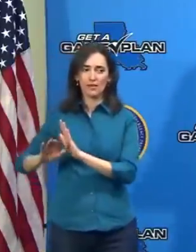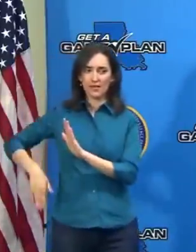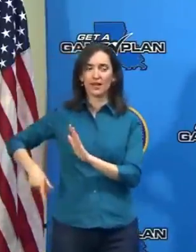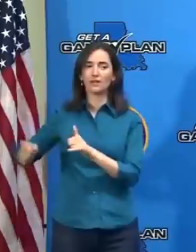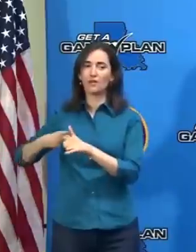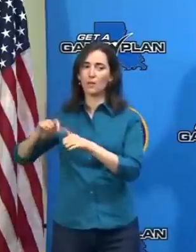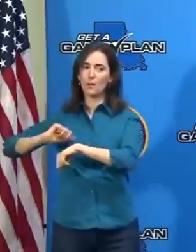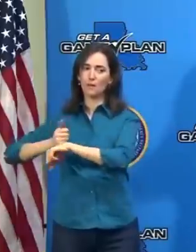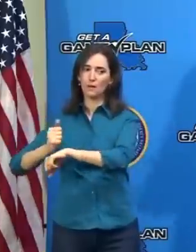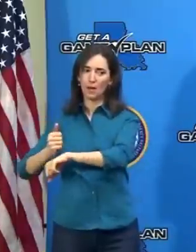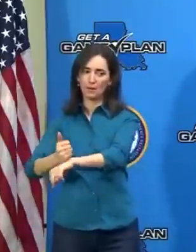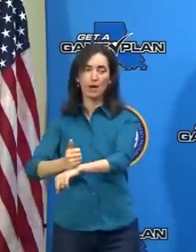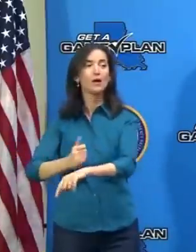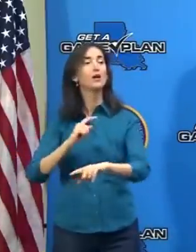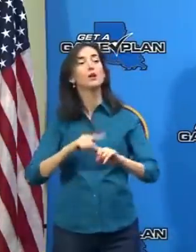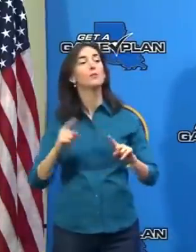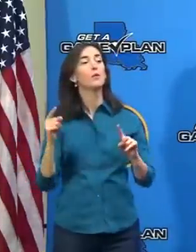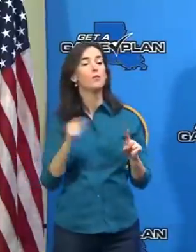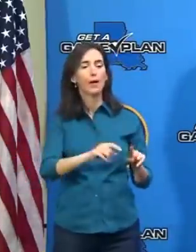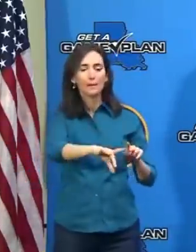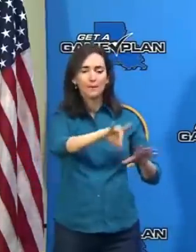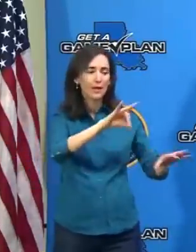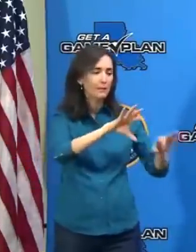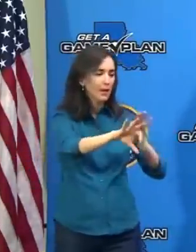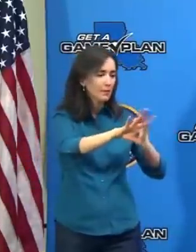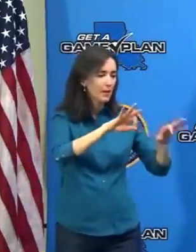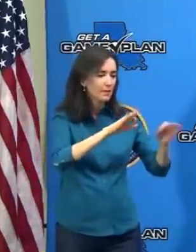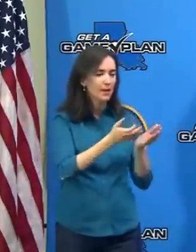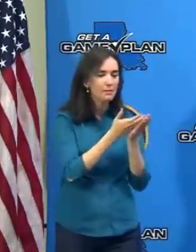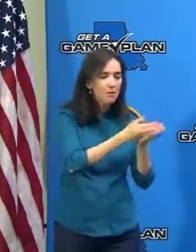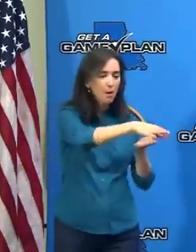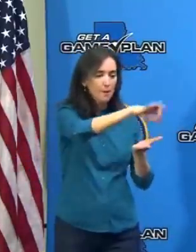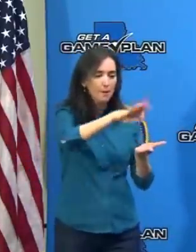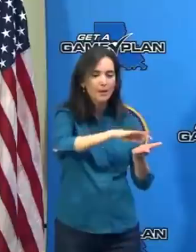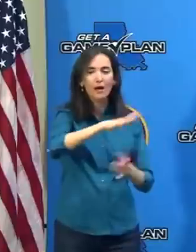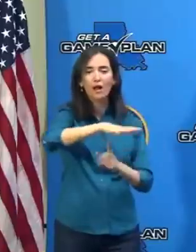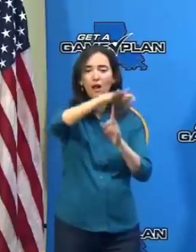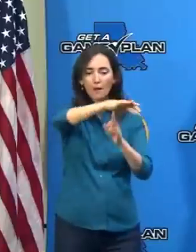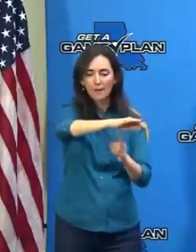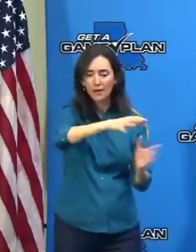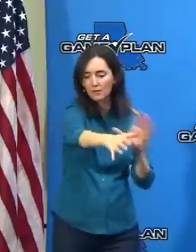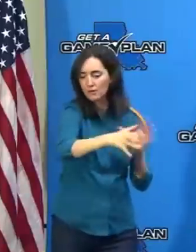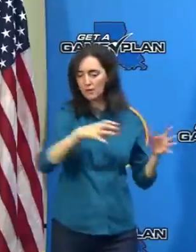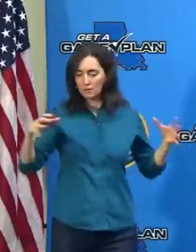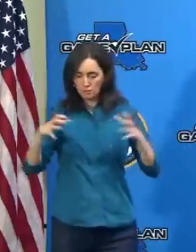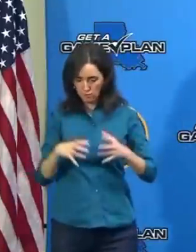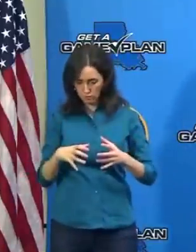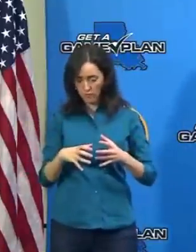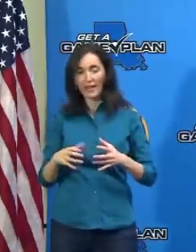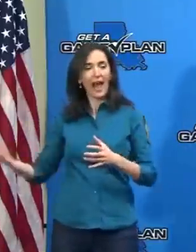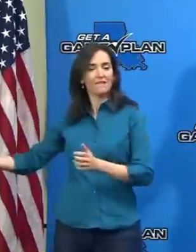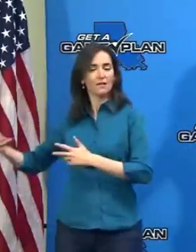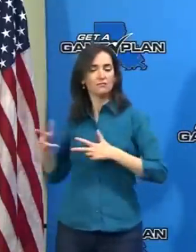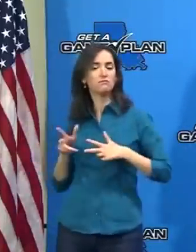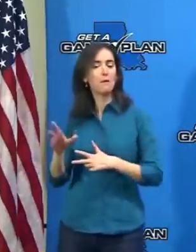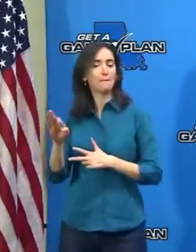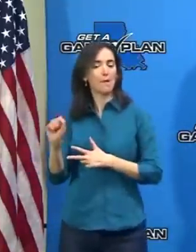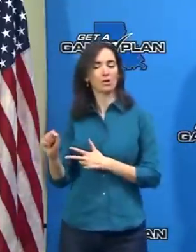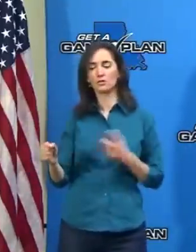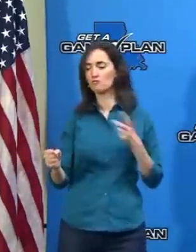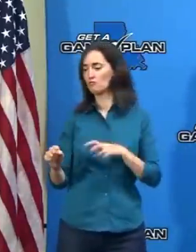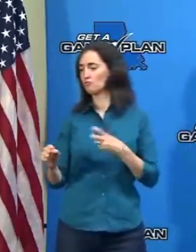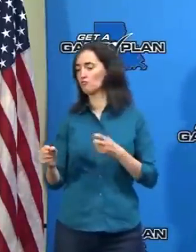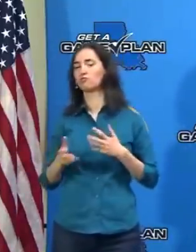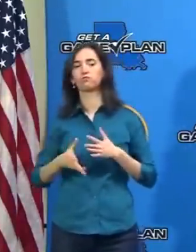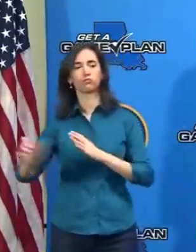organized, but where you go to will depend on where you're moving from. And we're going to have these buses available in order to do that. Now, with respect